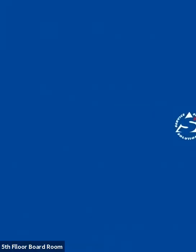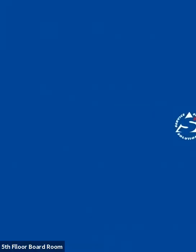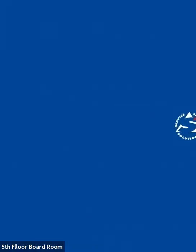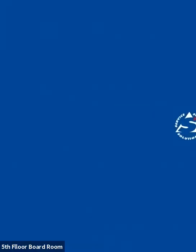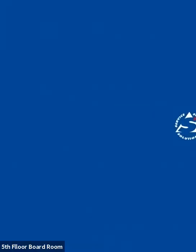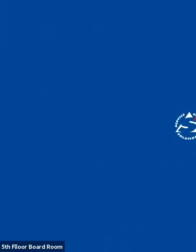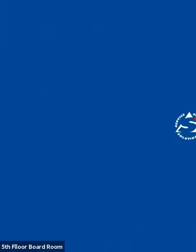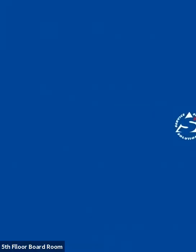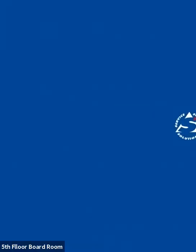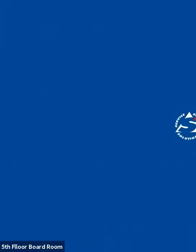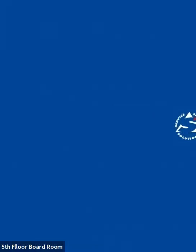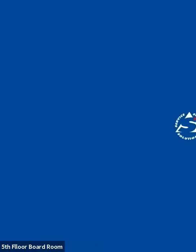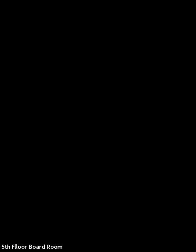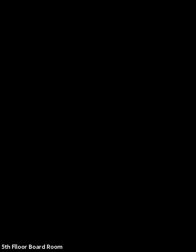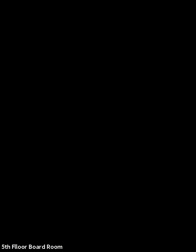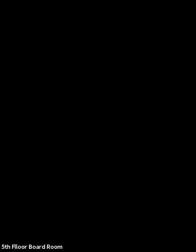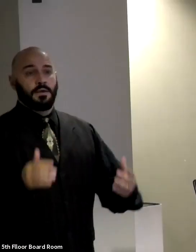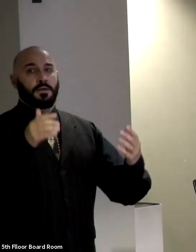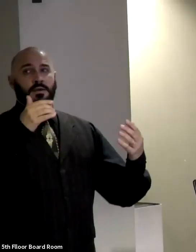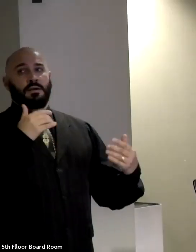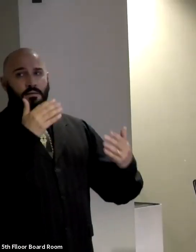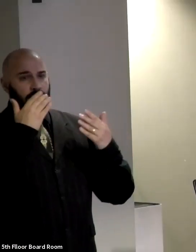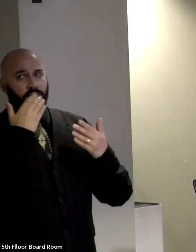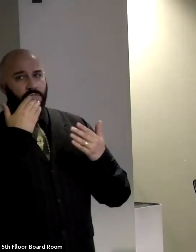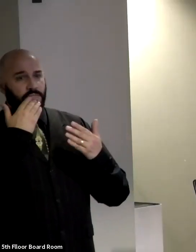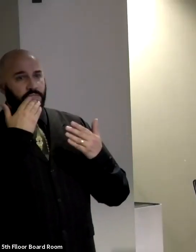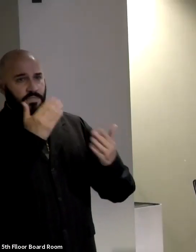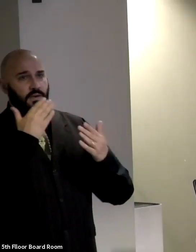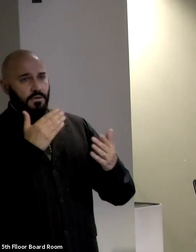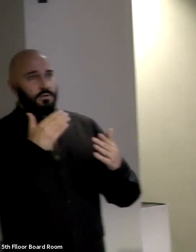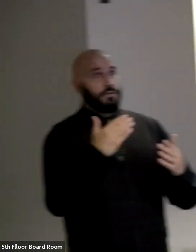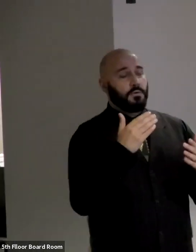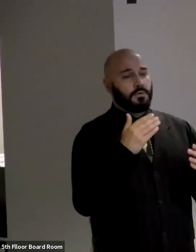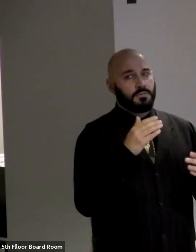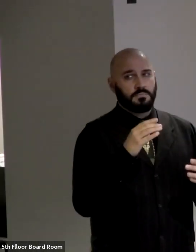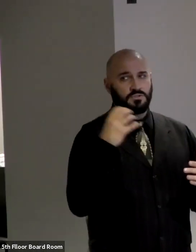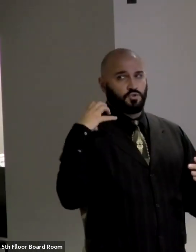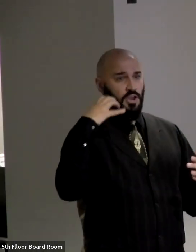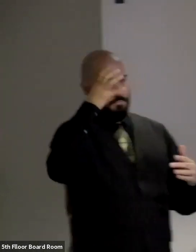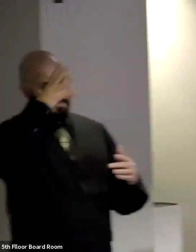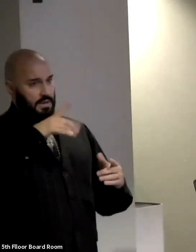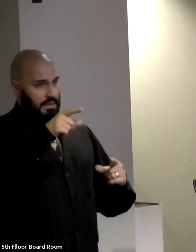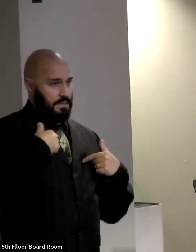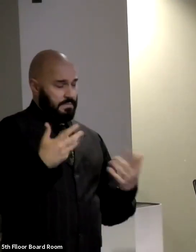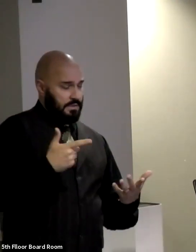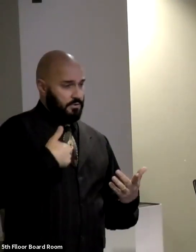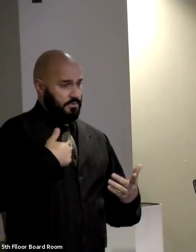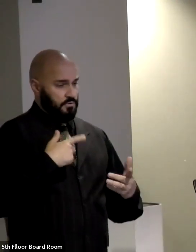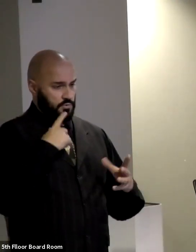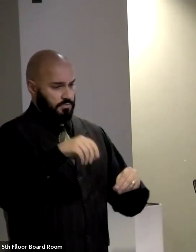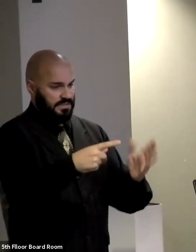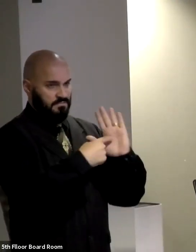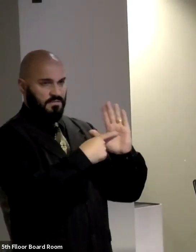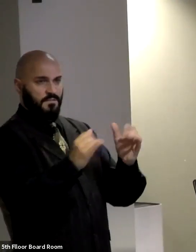Nagel, and good morning, members of the board. Today, I'm here with you to present for final adoption the